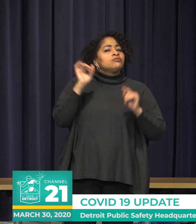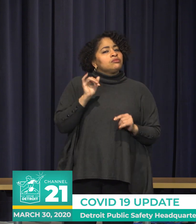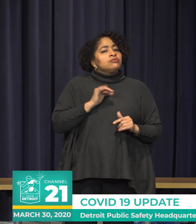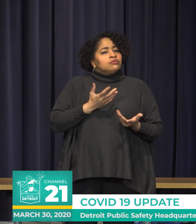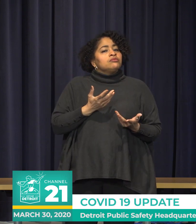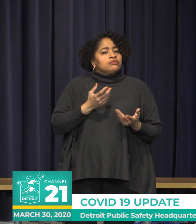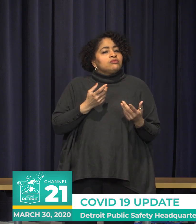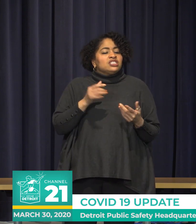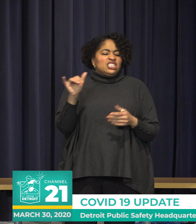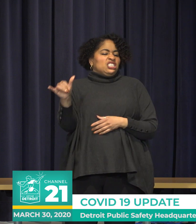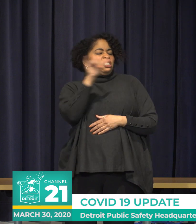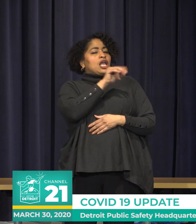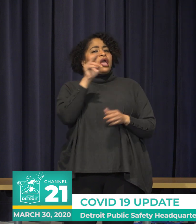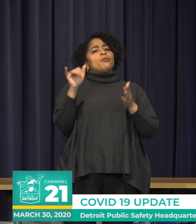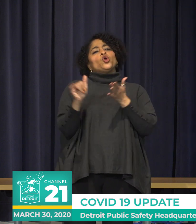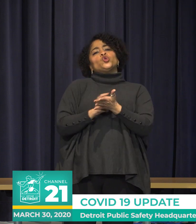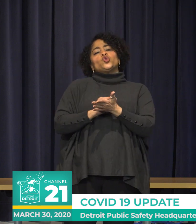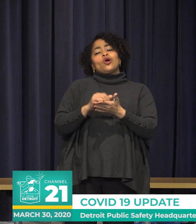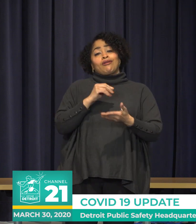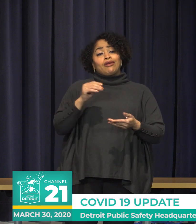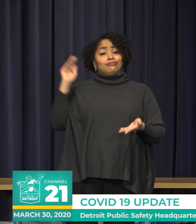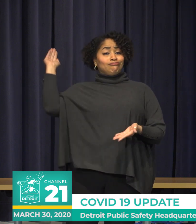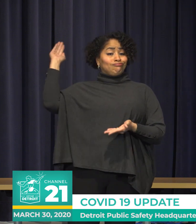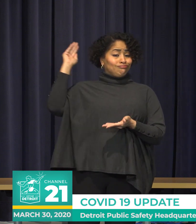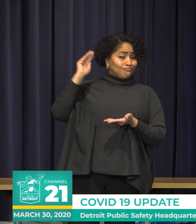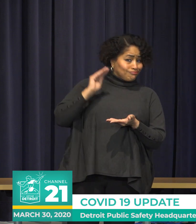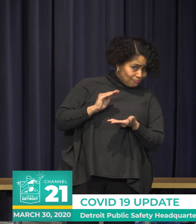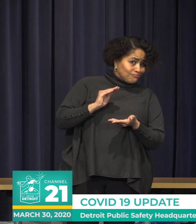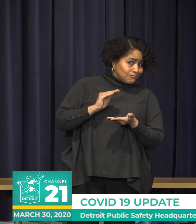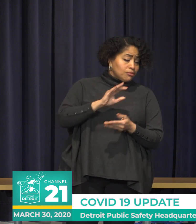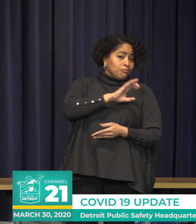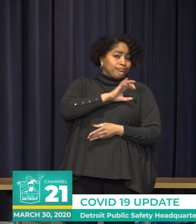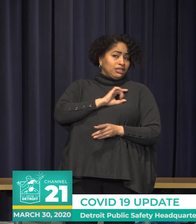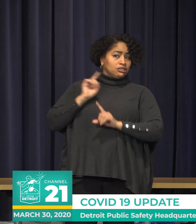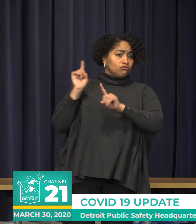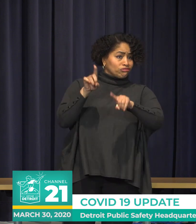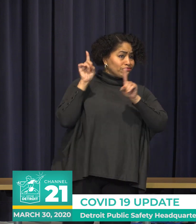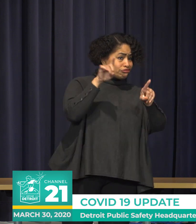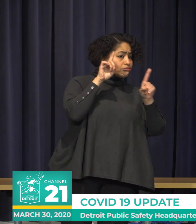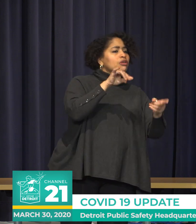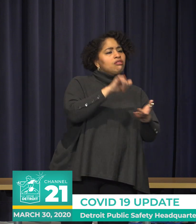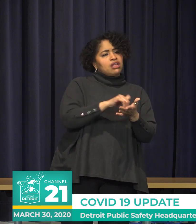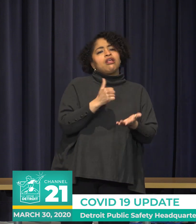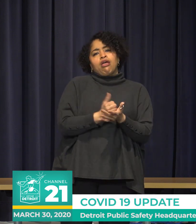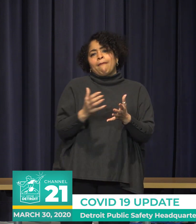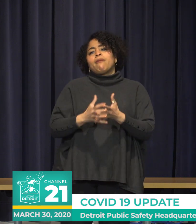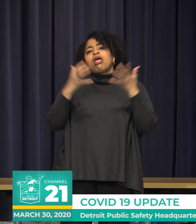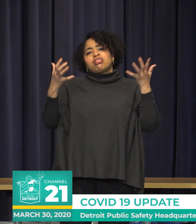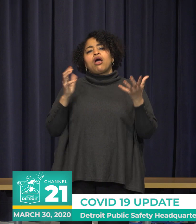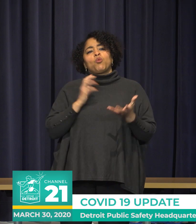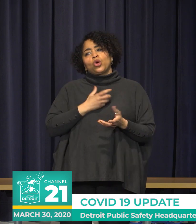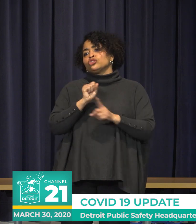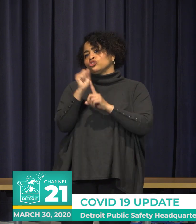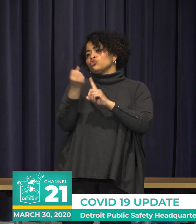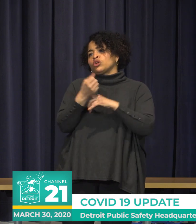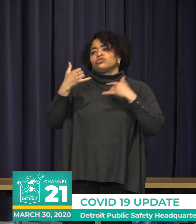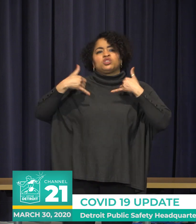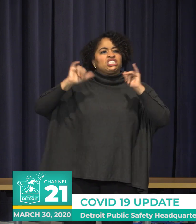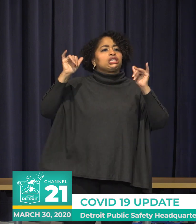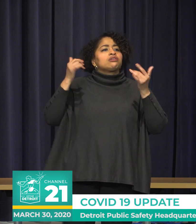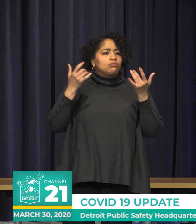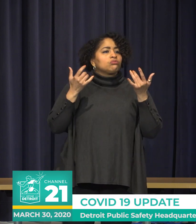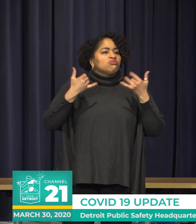no doubt that the reduction in the number of police runs is helping our situation, and we are still